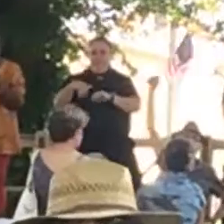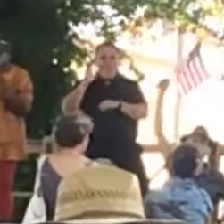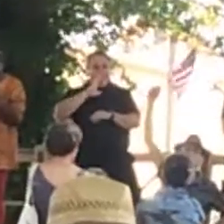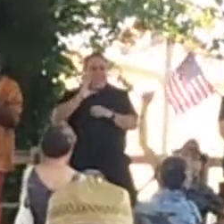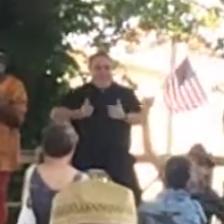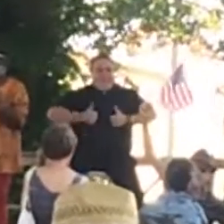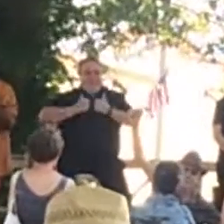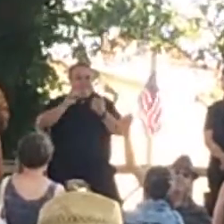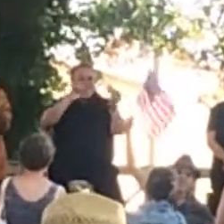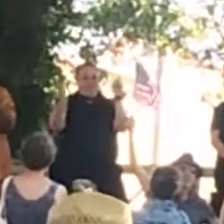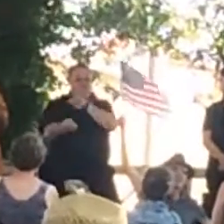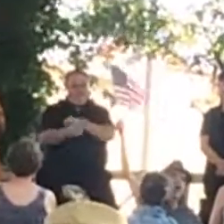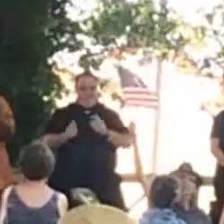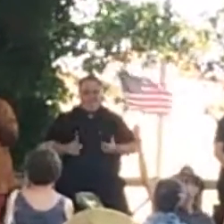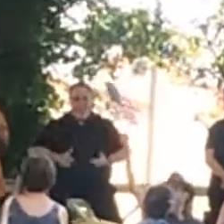be